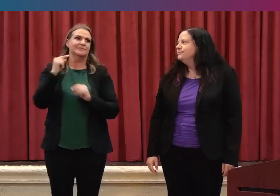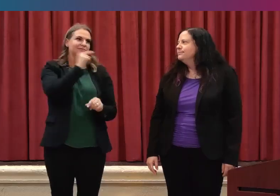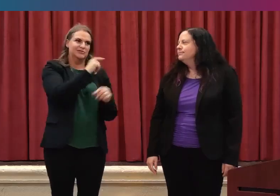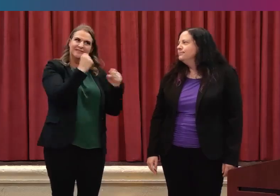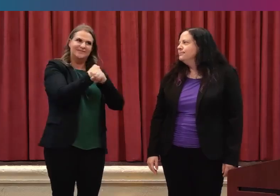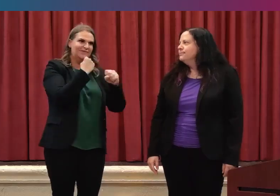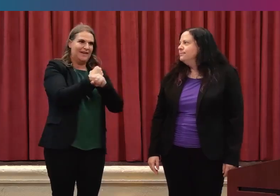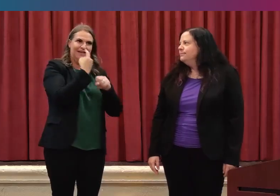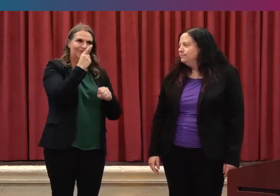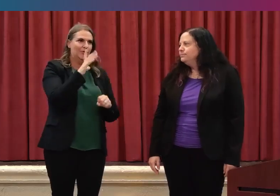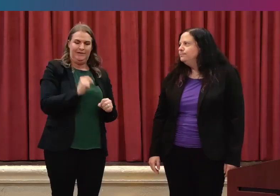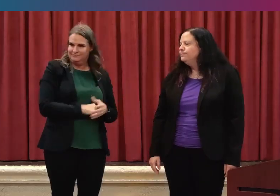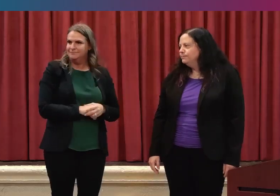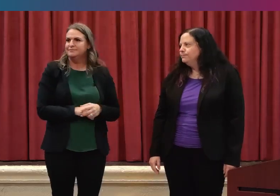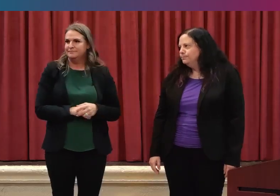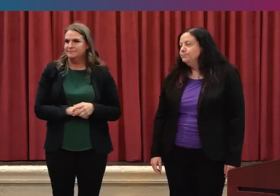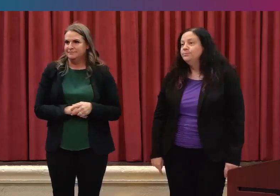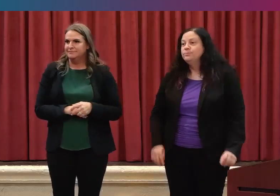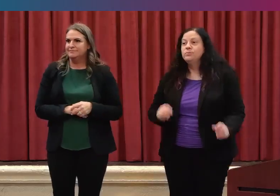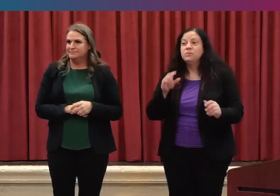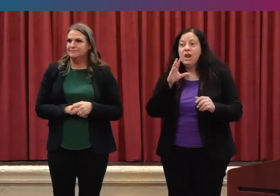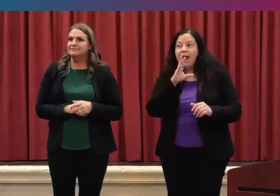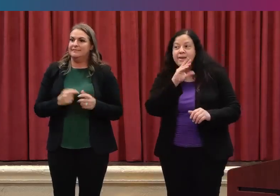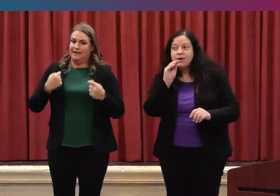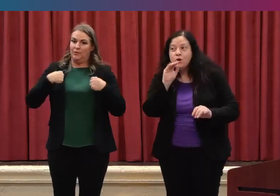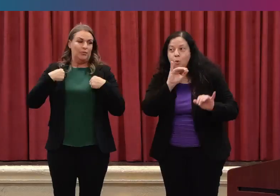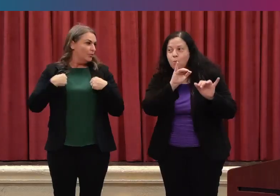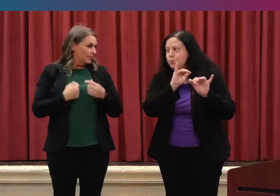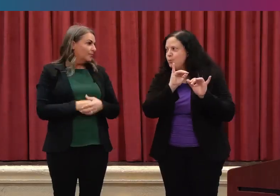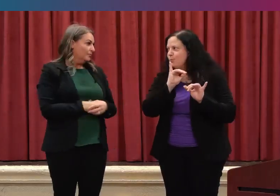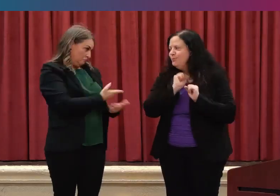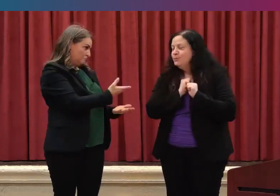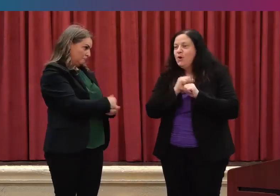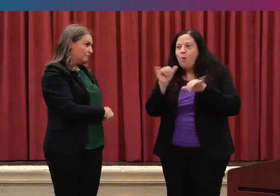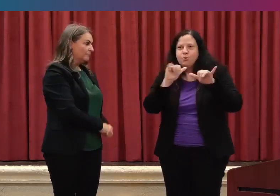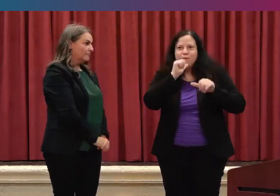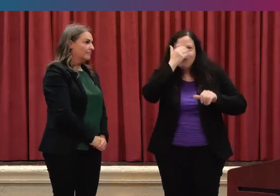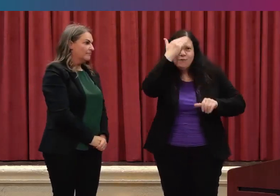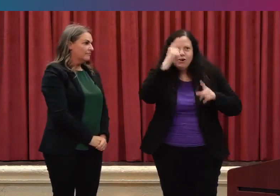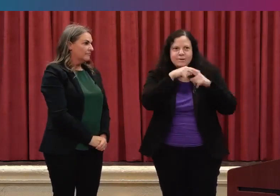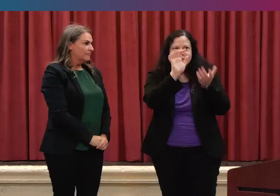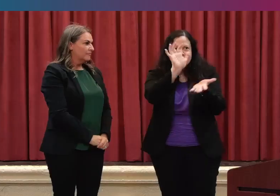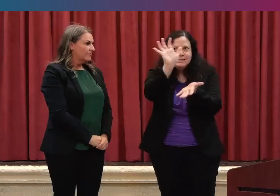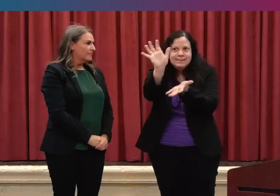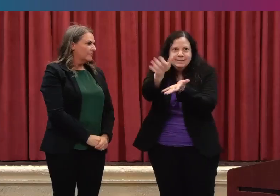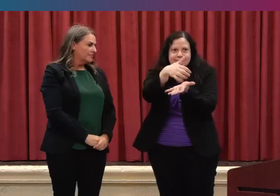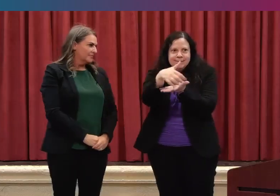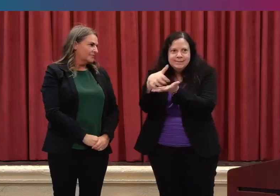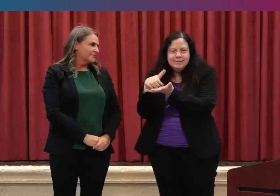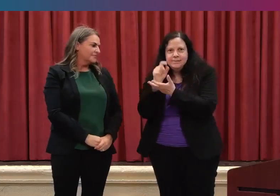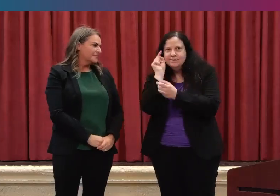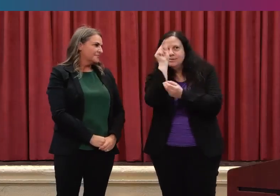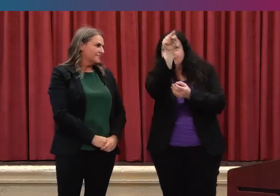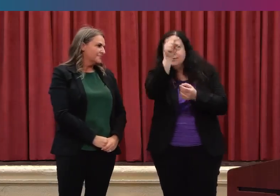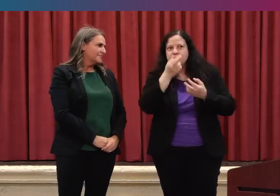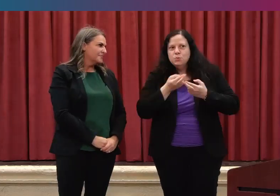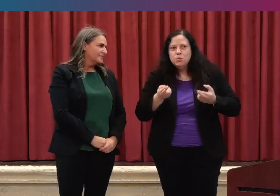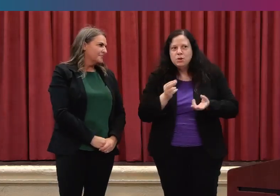we provide the access, and Debbie's the one that fights for it. As well, don't forget